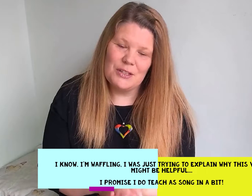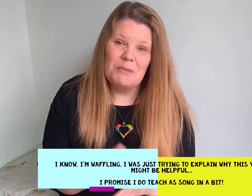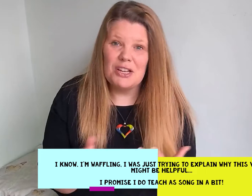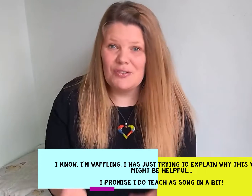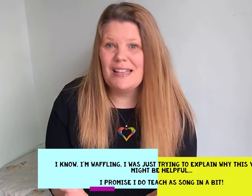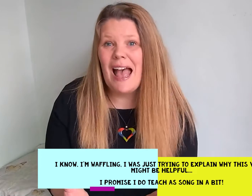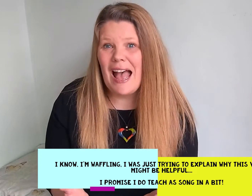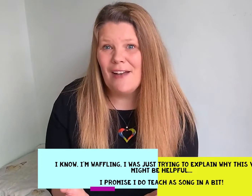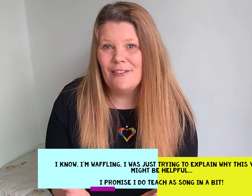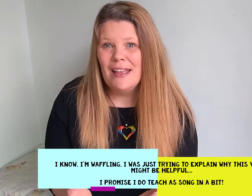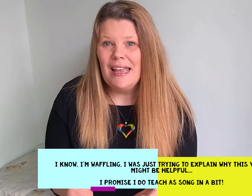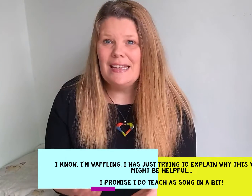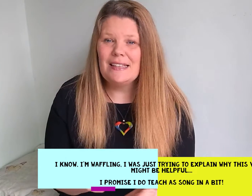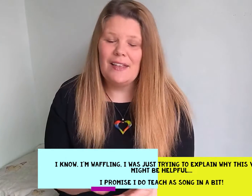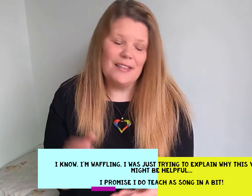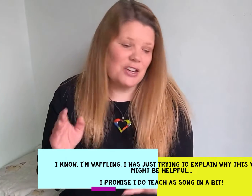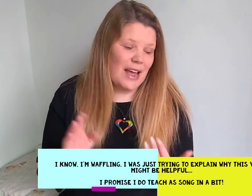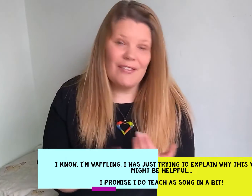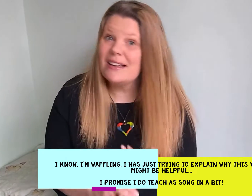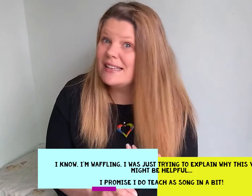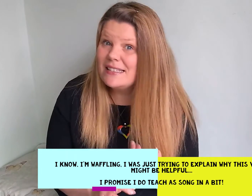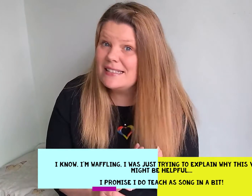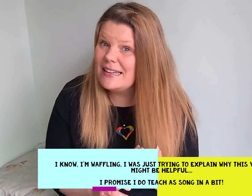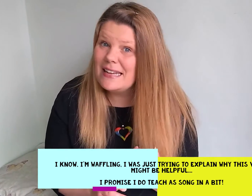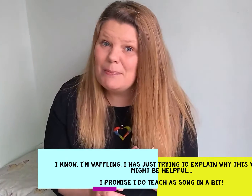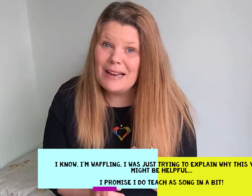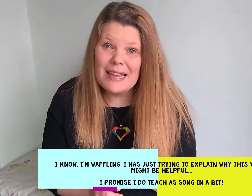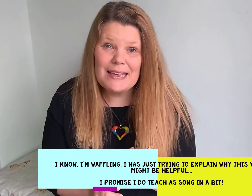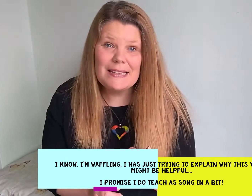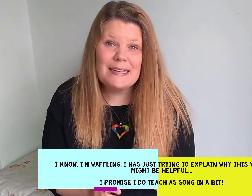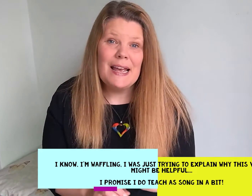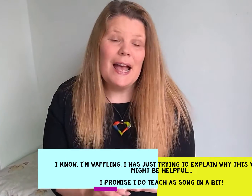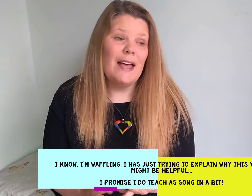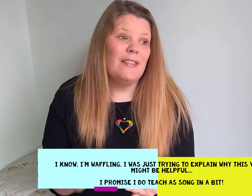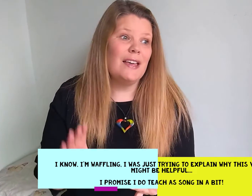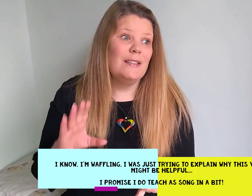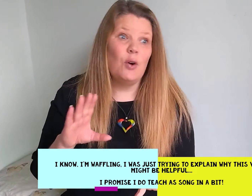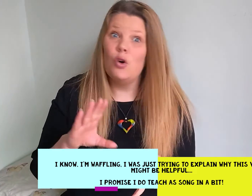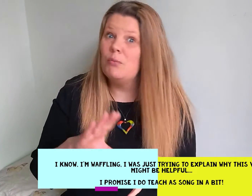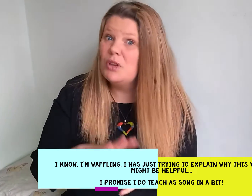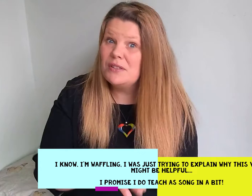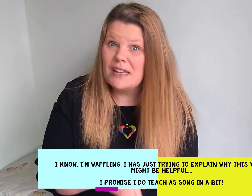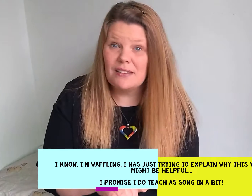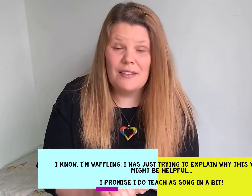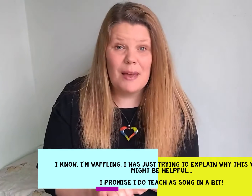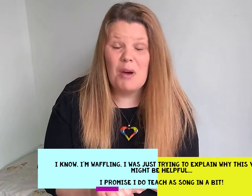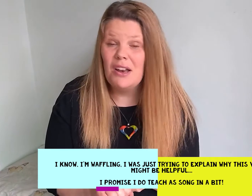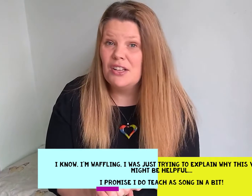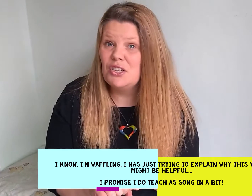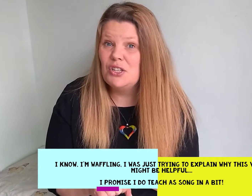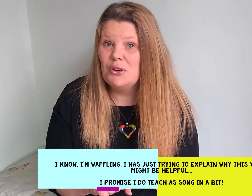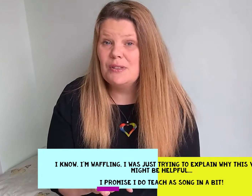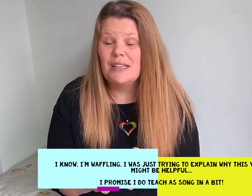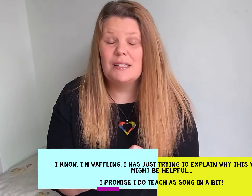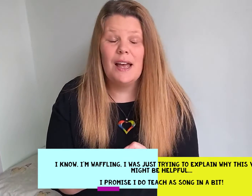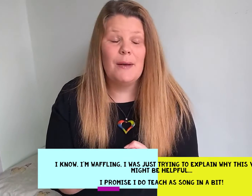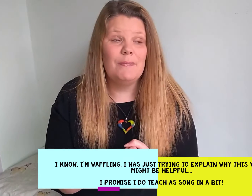some nurseries have is that they don't have access to CD players, or the music that they might like to use has